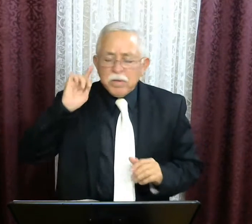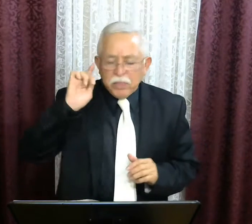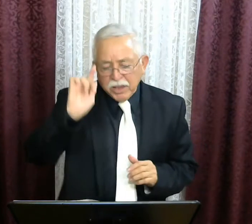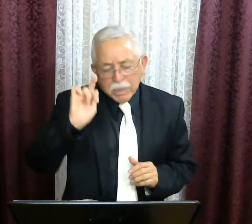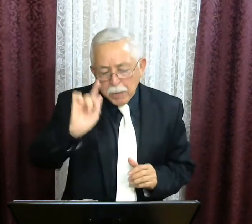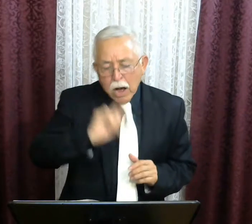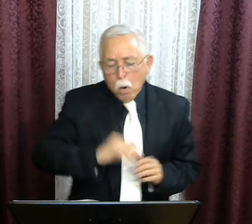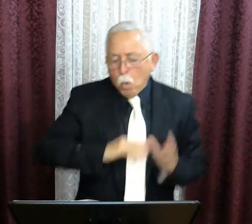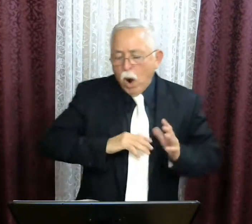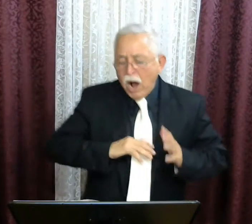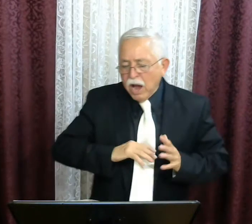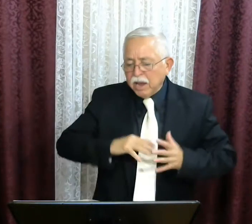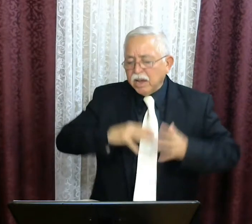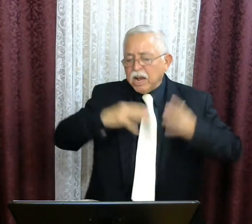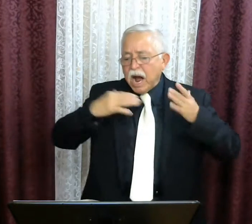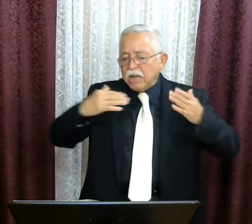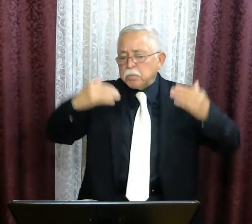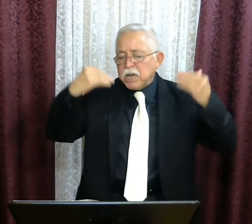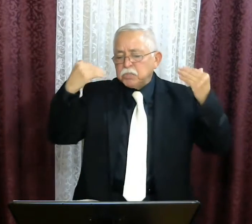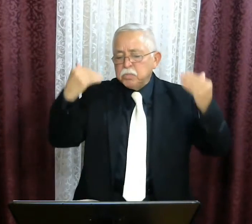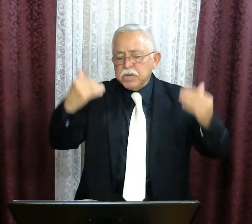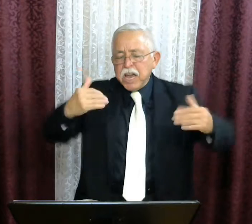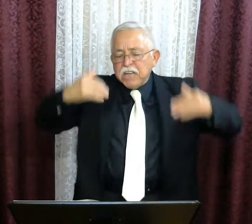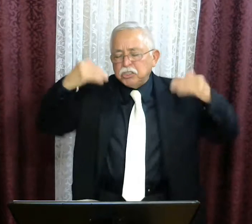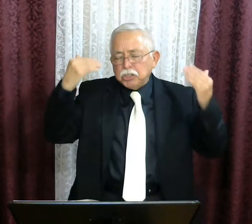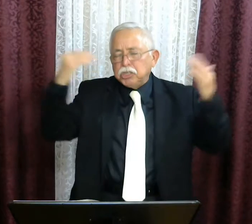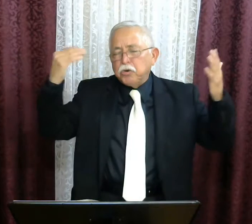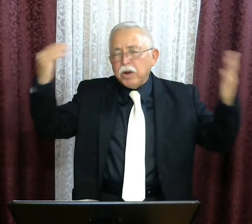think about why God blessed me in such a great way?